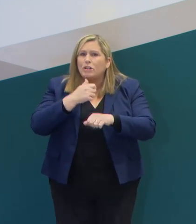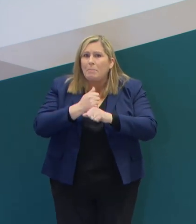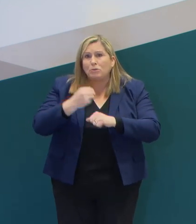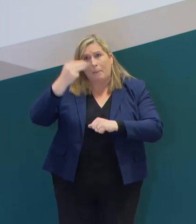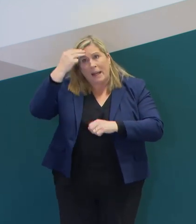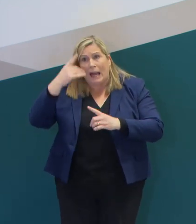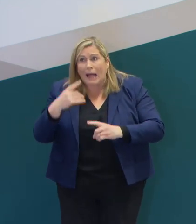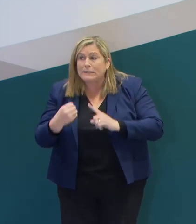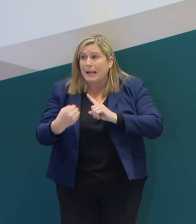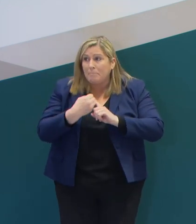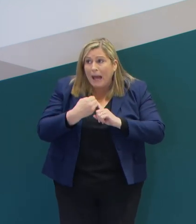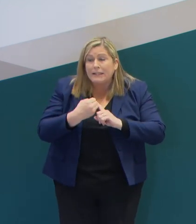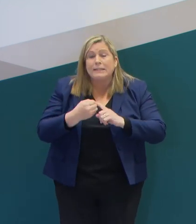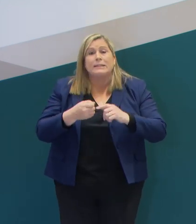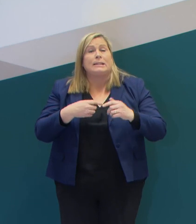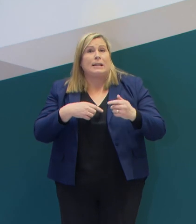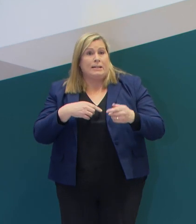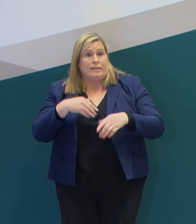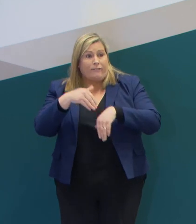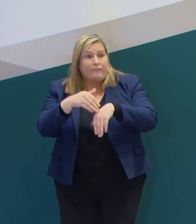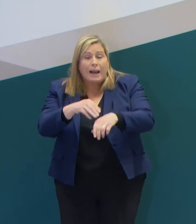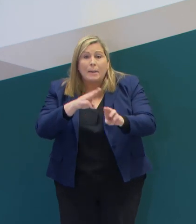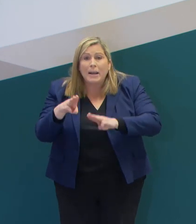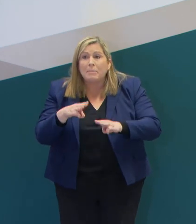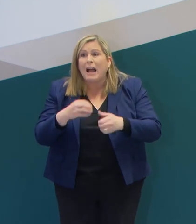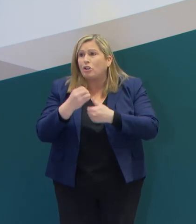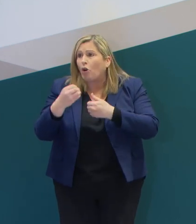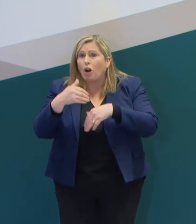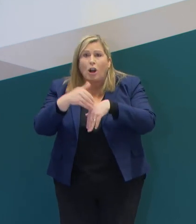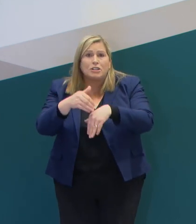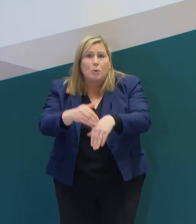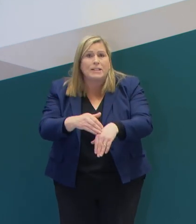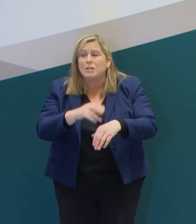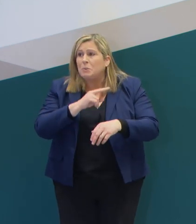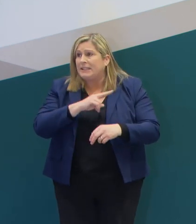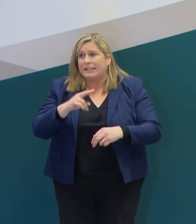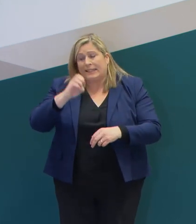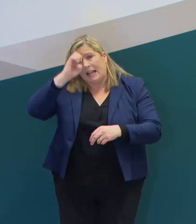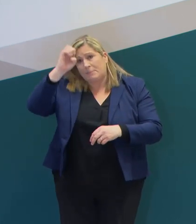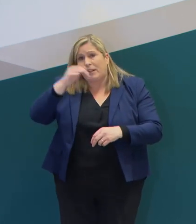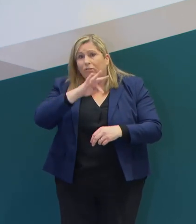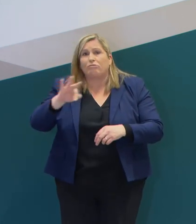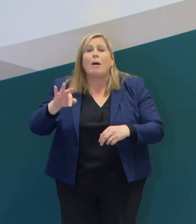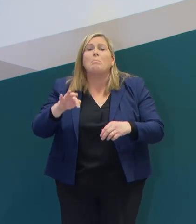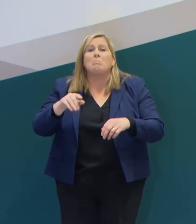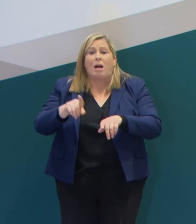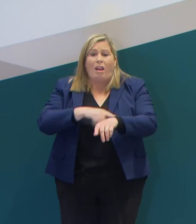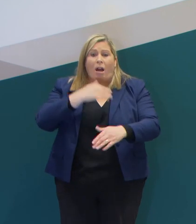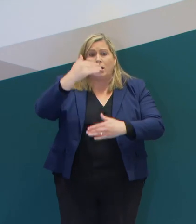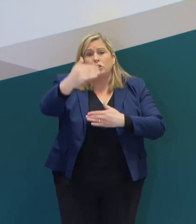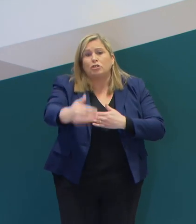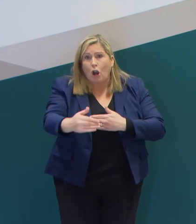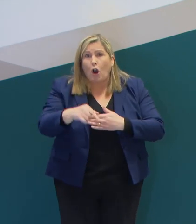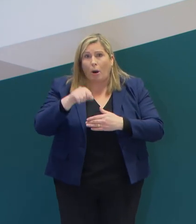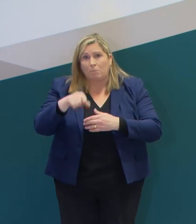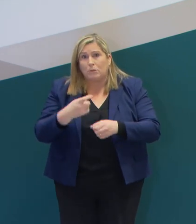health impacts of some of the measures that are in place in society and other unintended consequences of long periods of time with the kinds of measures